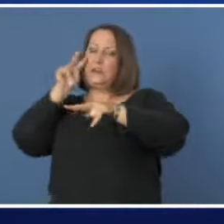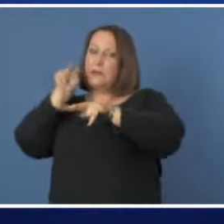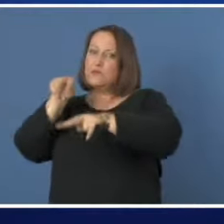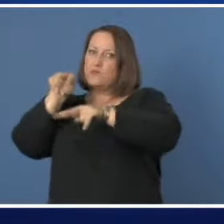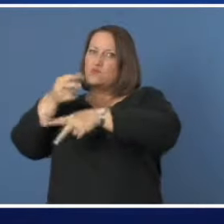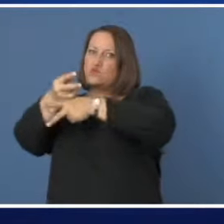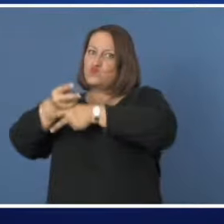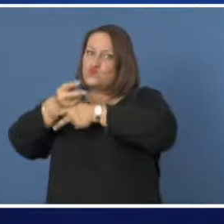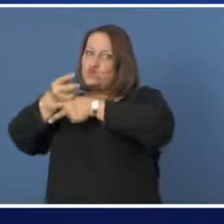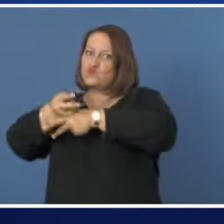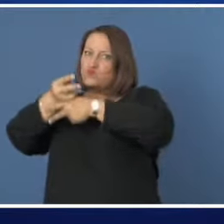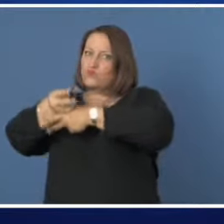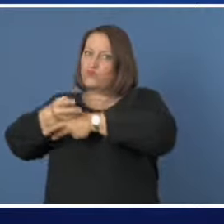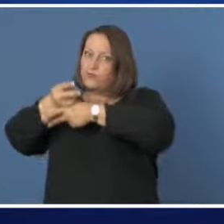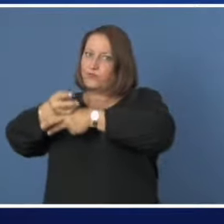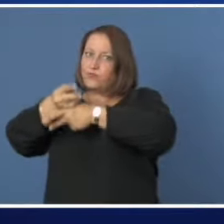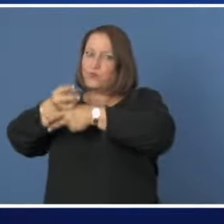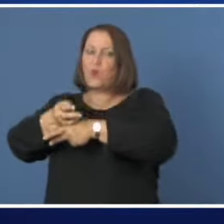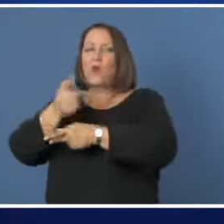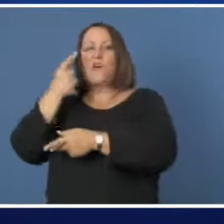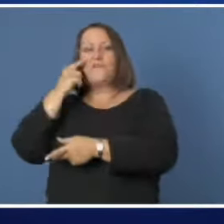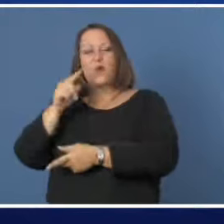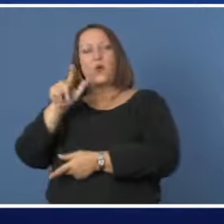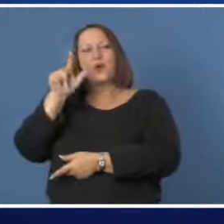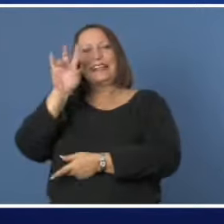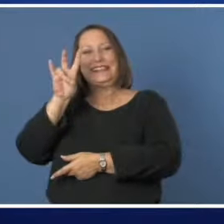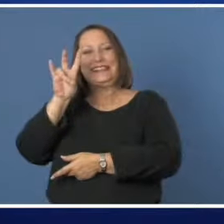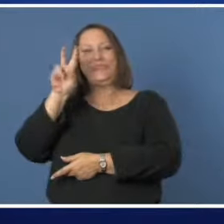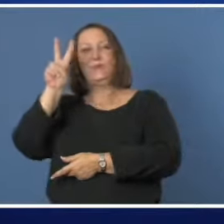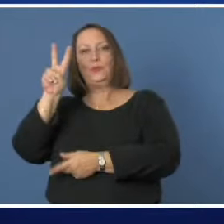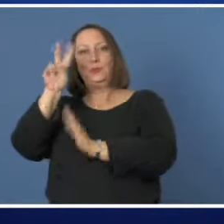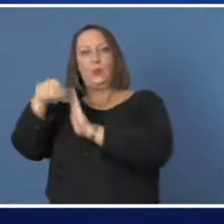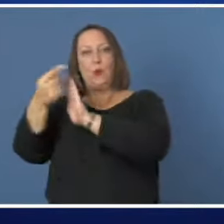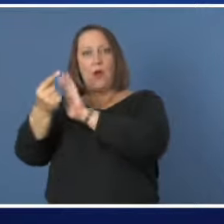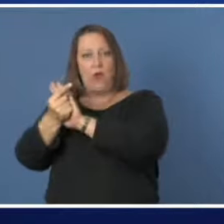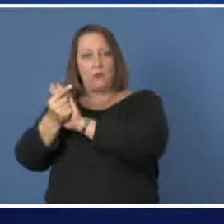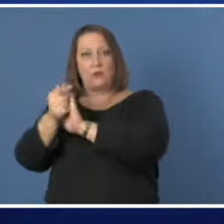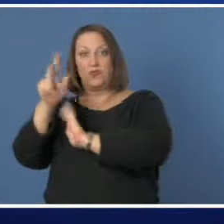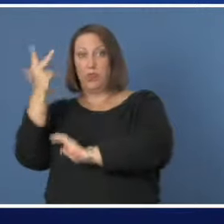at least the first 72 hours of antibiotic treatment.